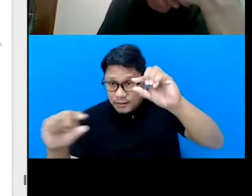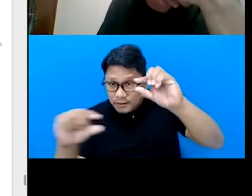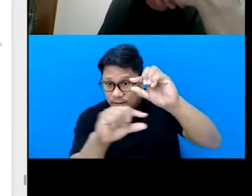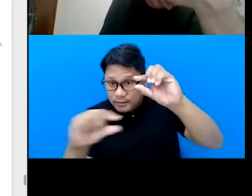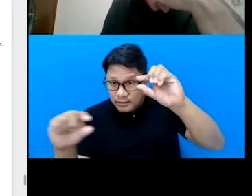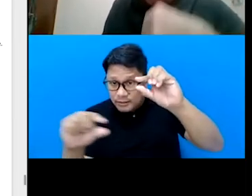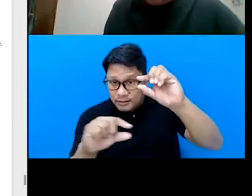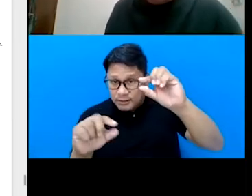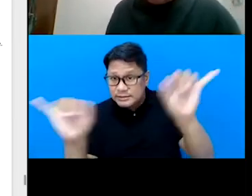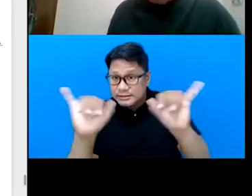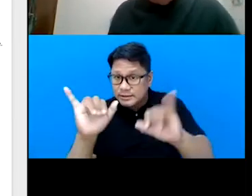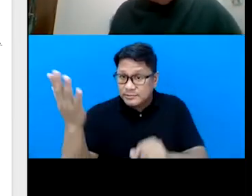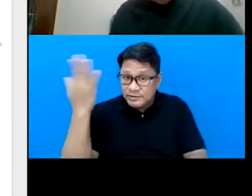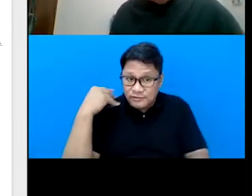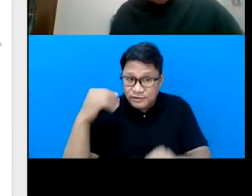the other, yes.